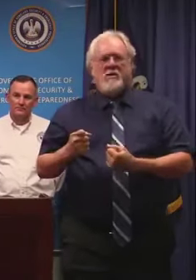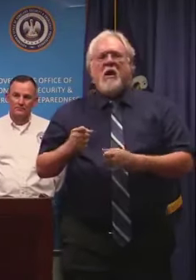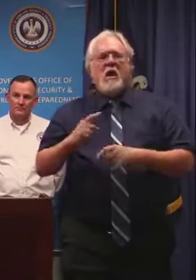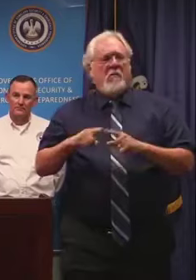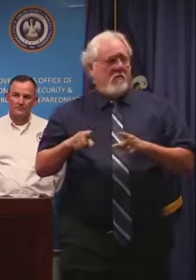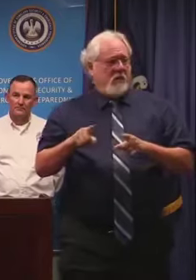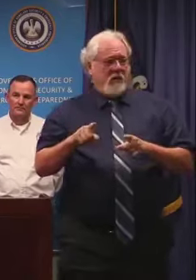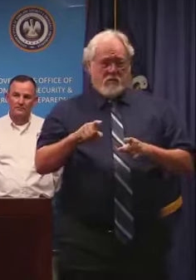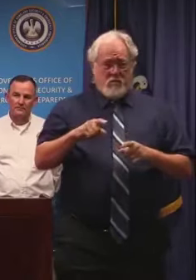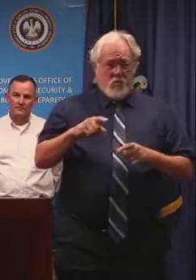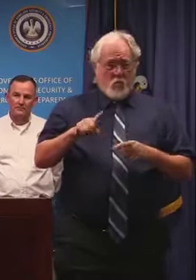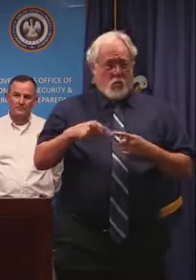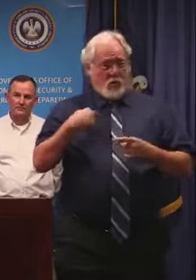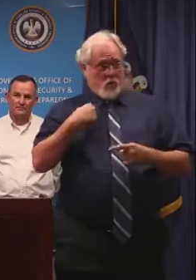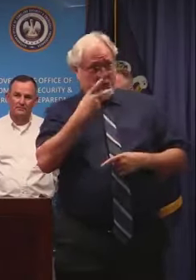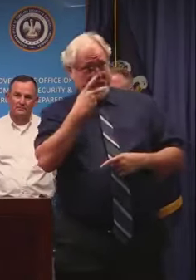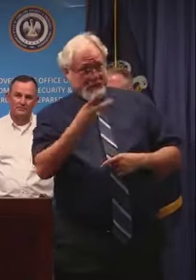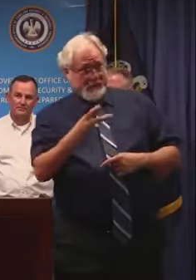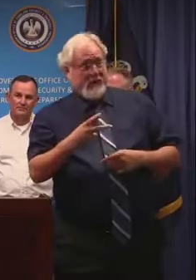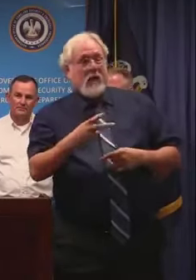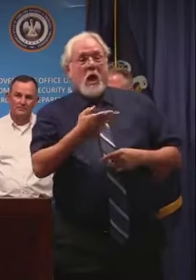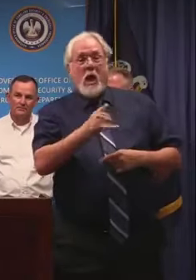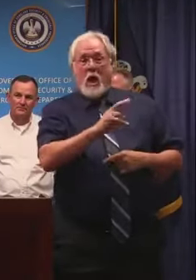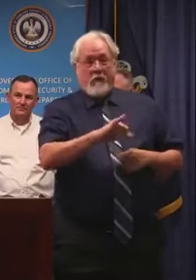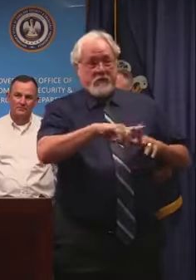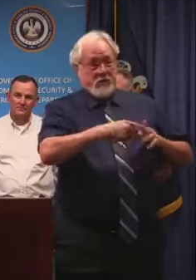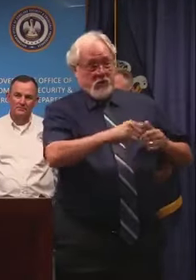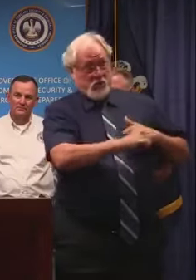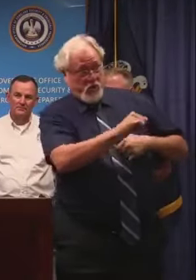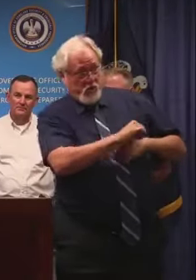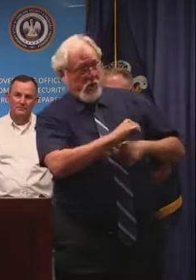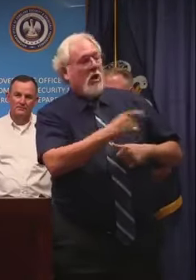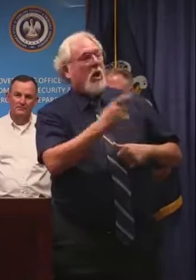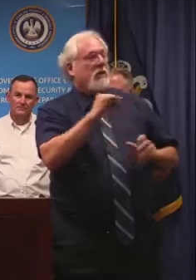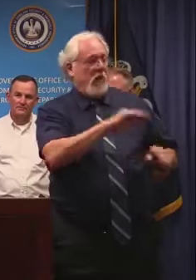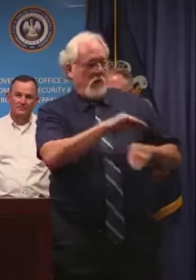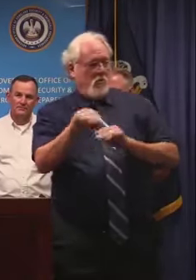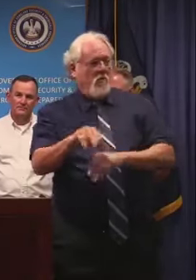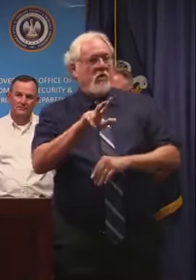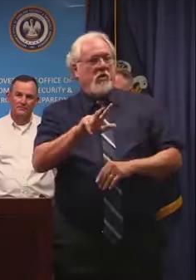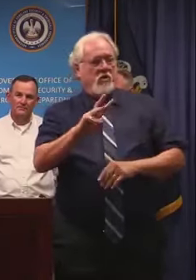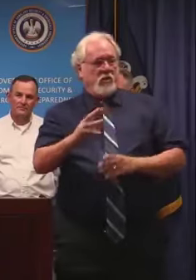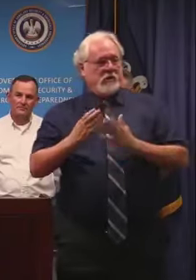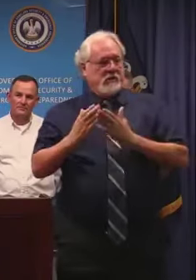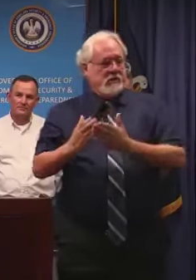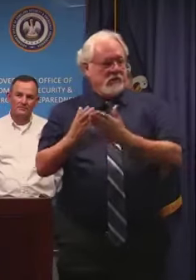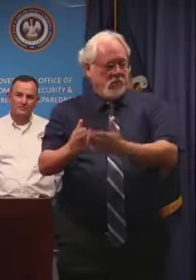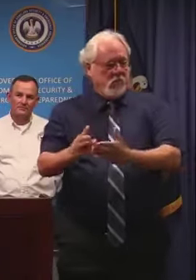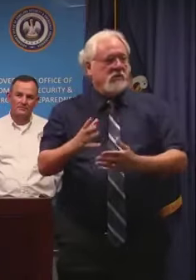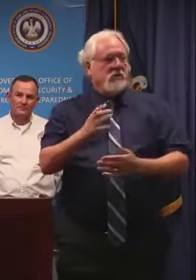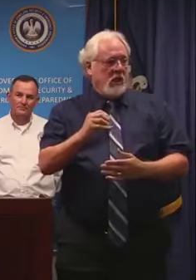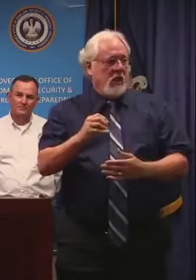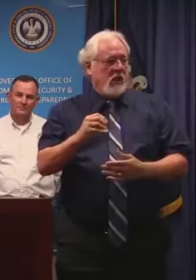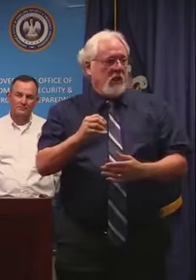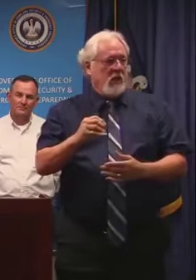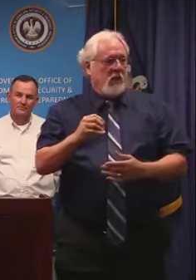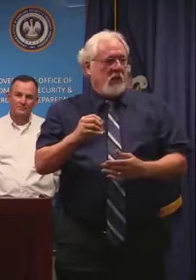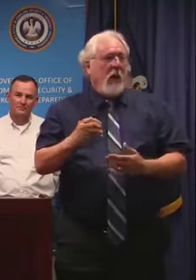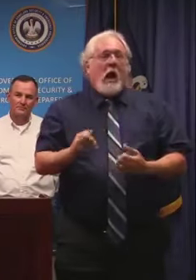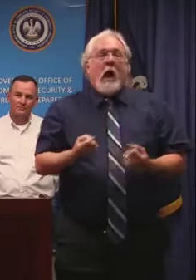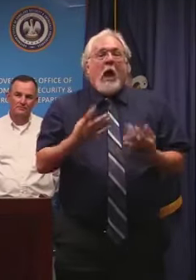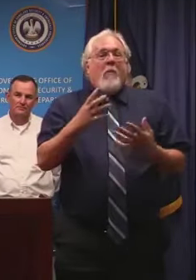as we see, if Harvey starts to threaten us, we have plans to move in 36 boats, and the amount of high water vehicles